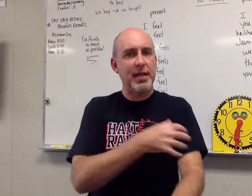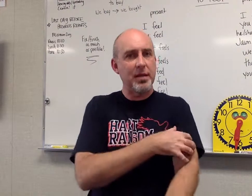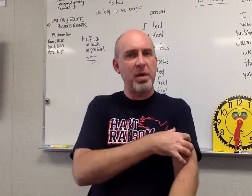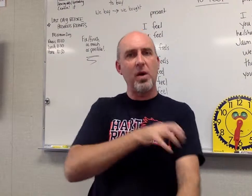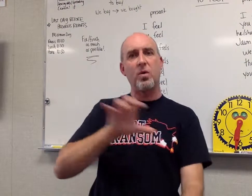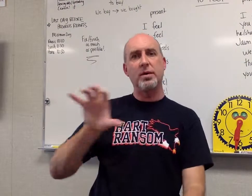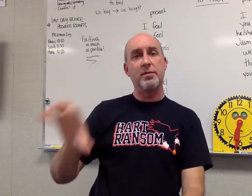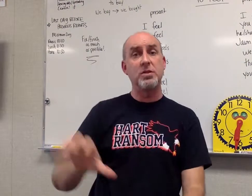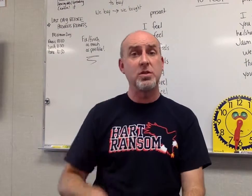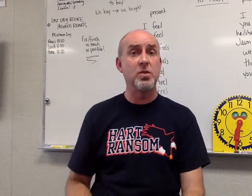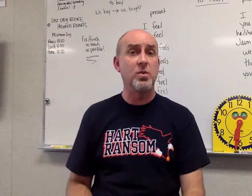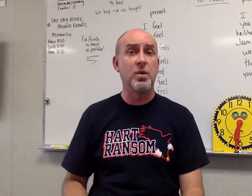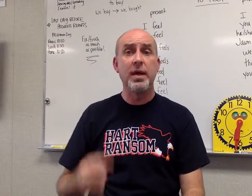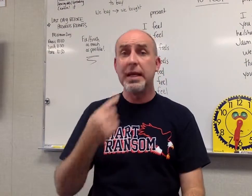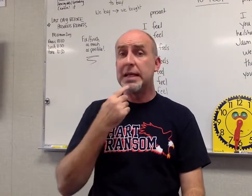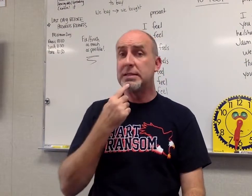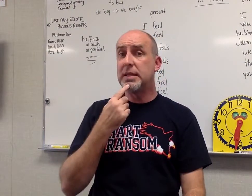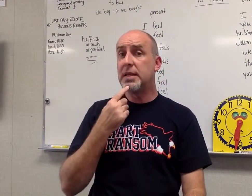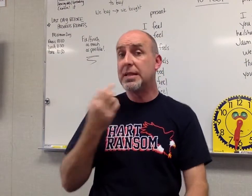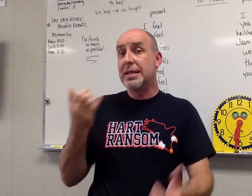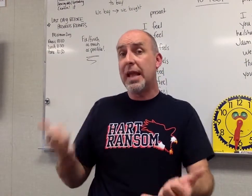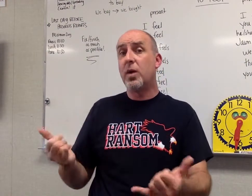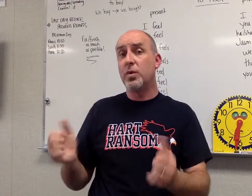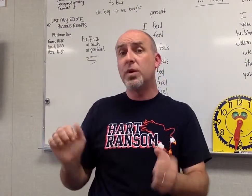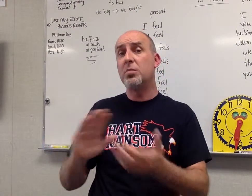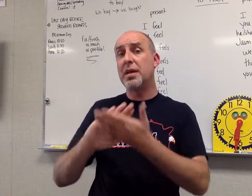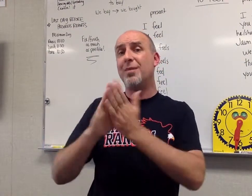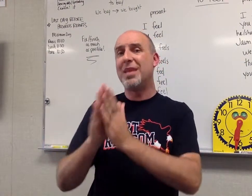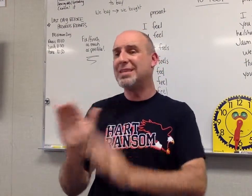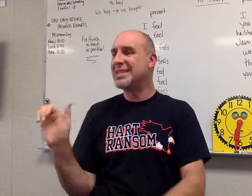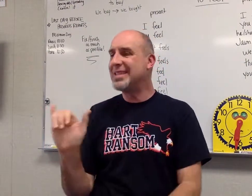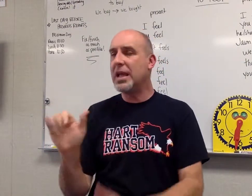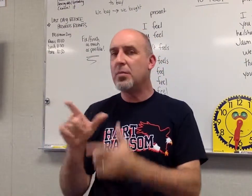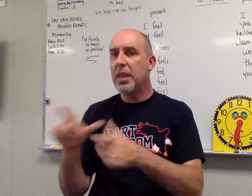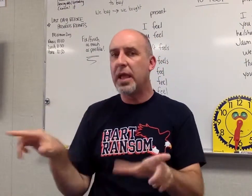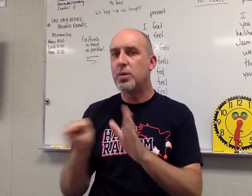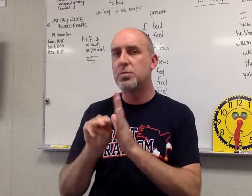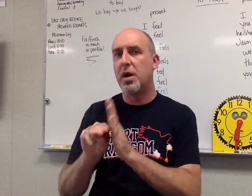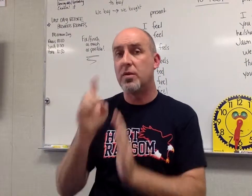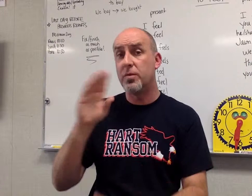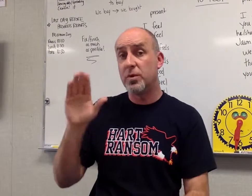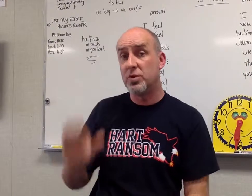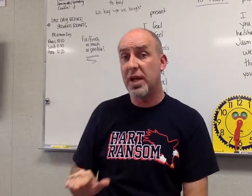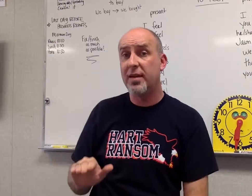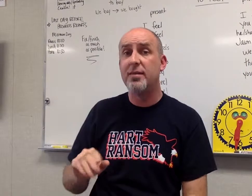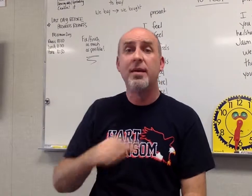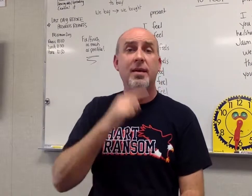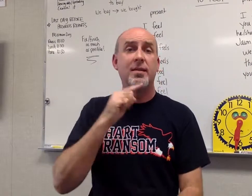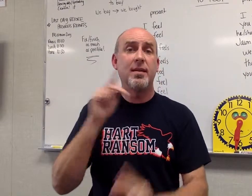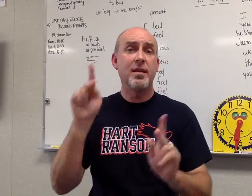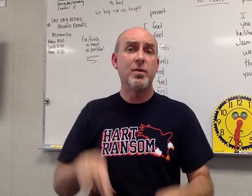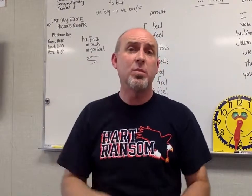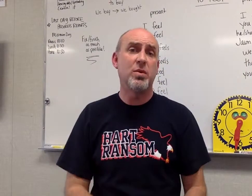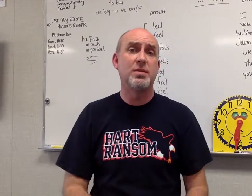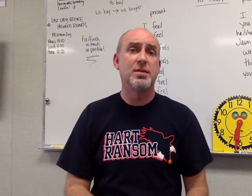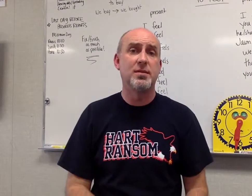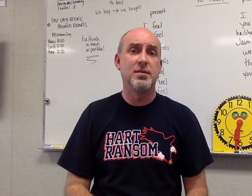take the power and give it to you and say that now you can become that same language model for your child that a hearing person, or